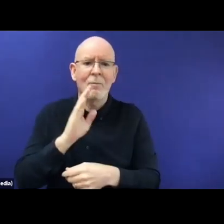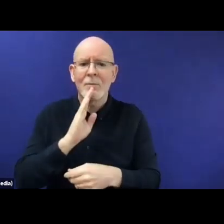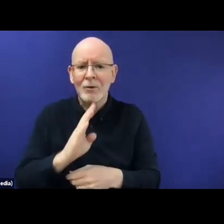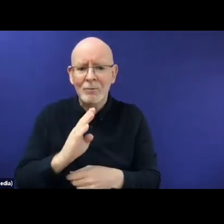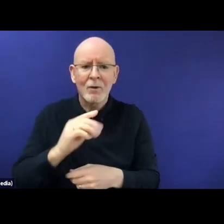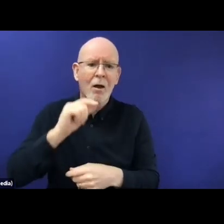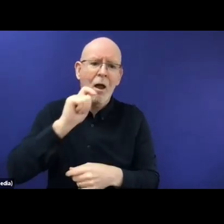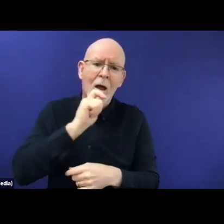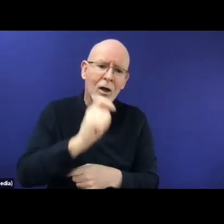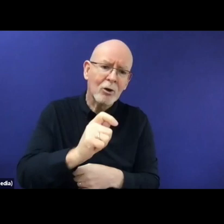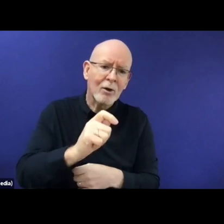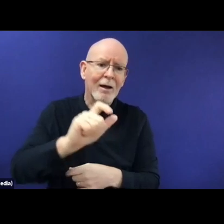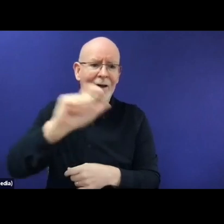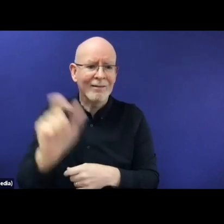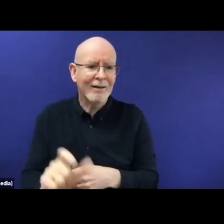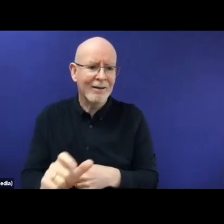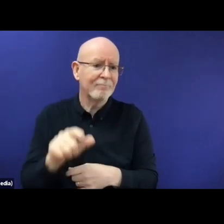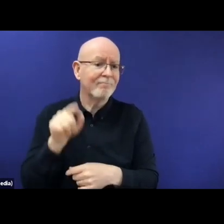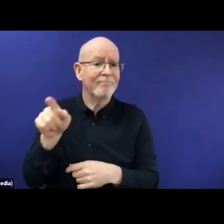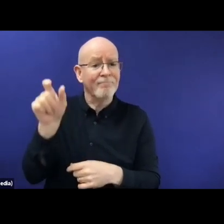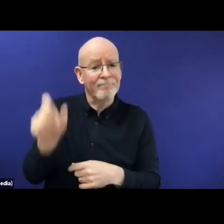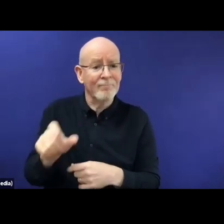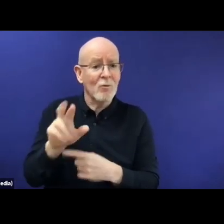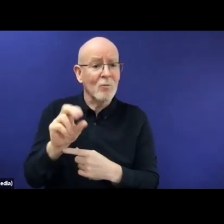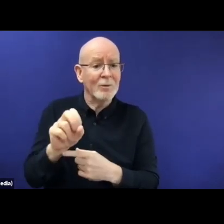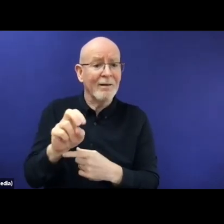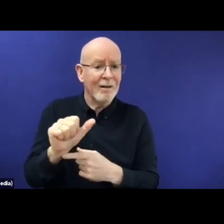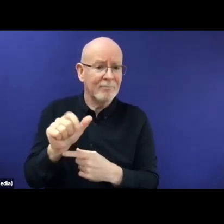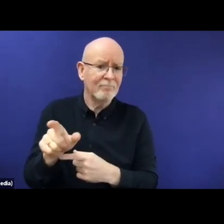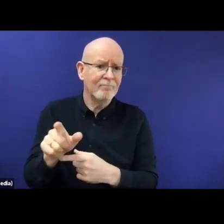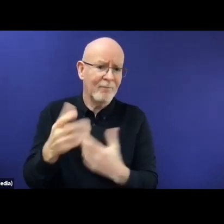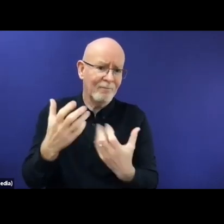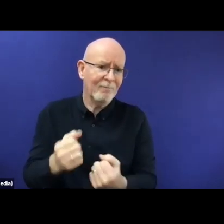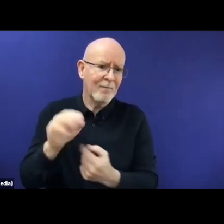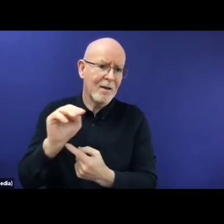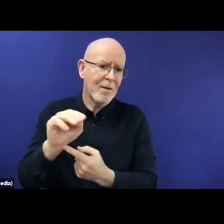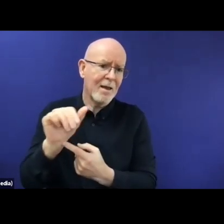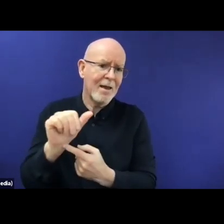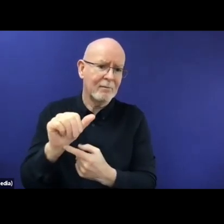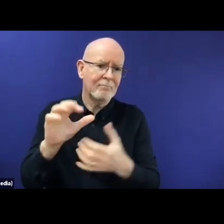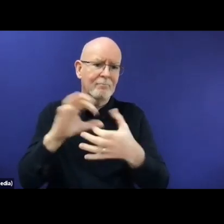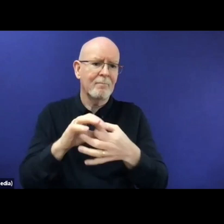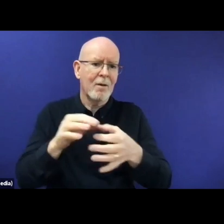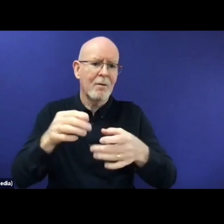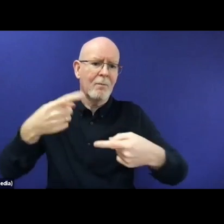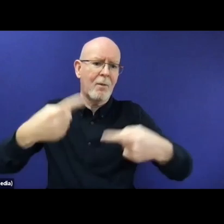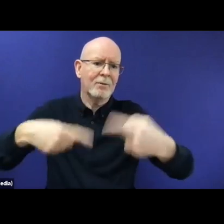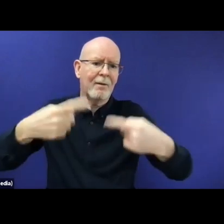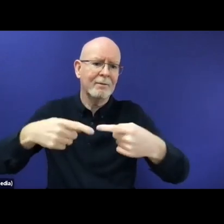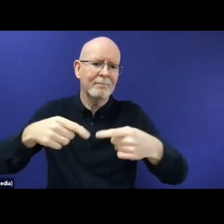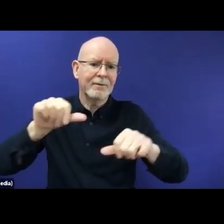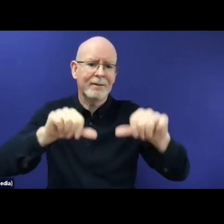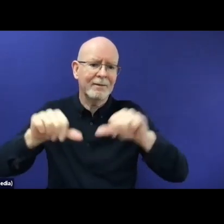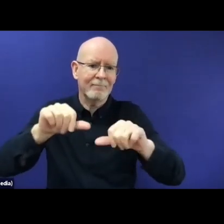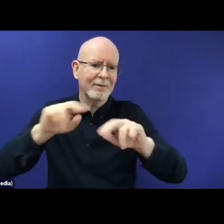Special Rapporteur on freedom of religion and belief, having previously served as UN Special Rapporteur on human rights in